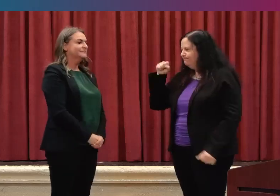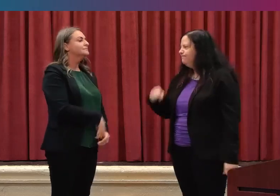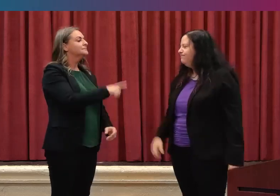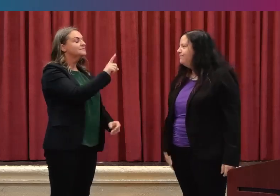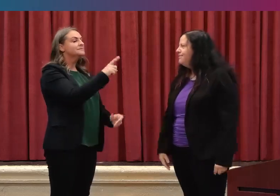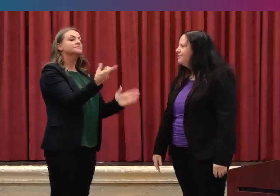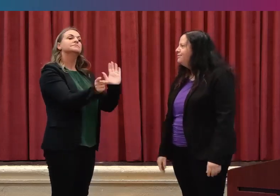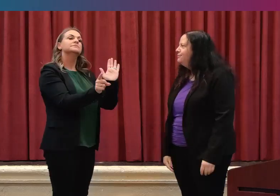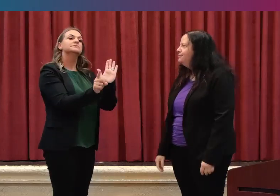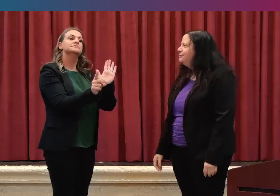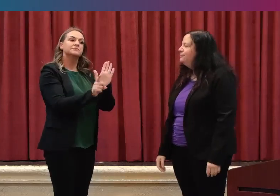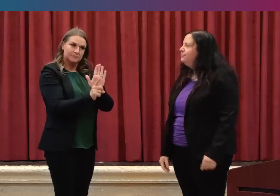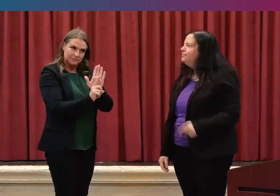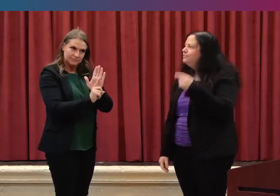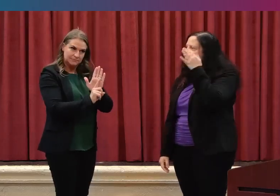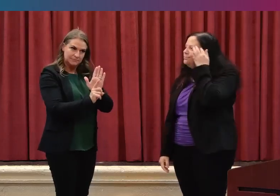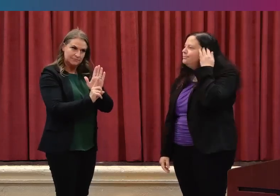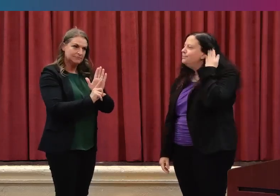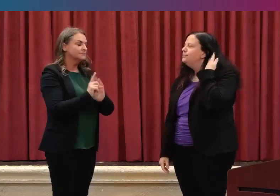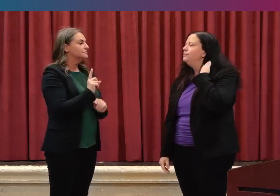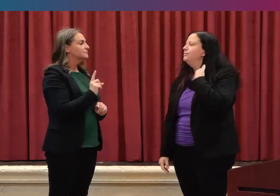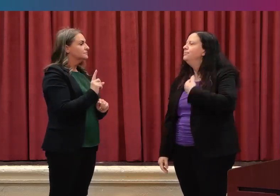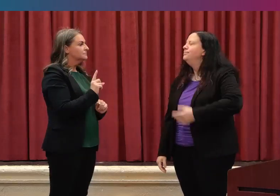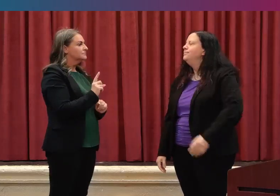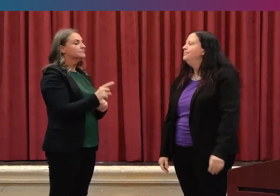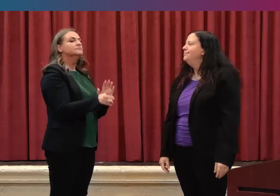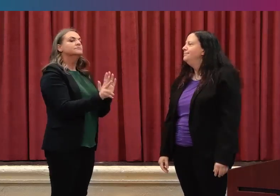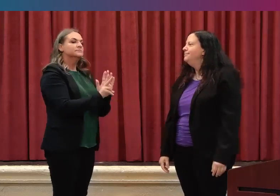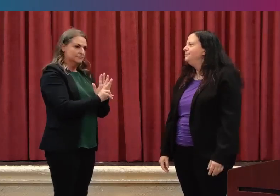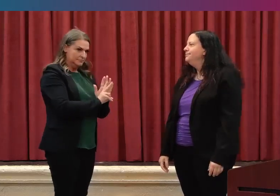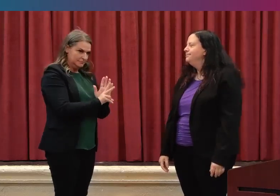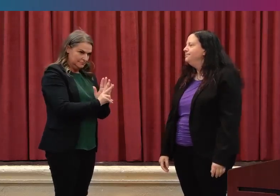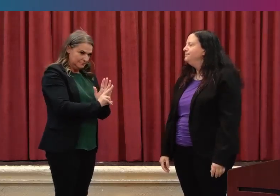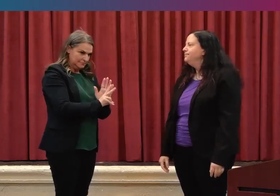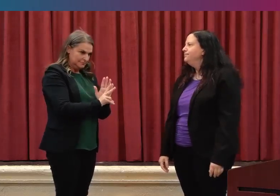you. Please, go ahead. It's ringing.